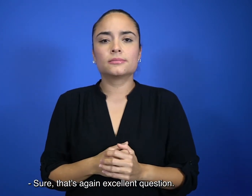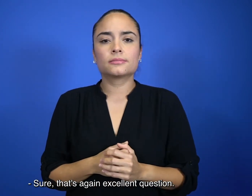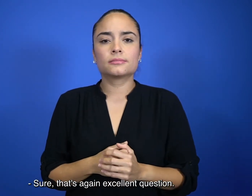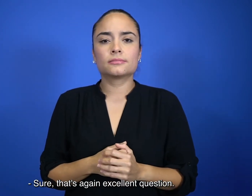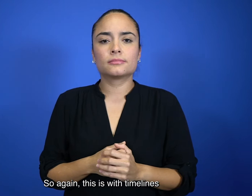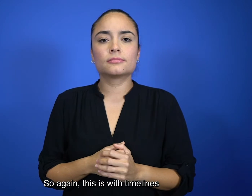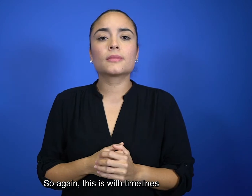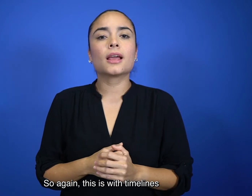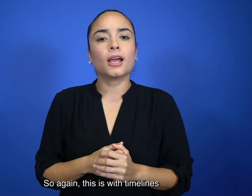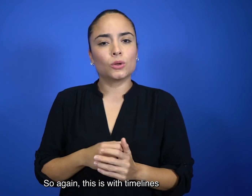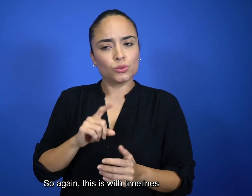question. So,